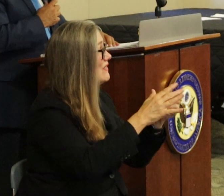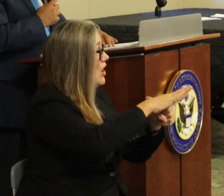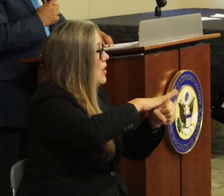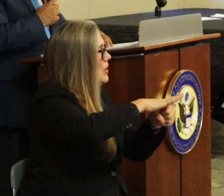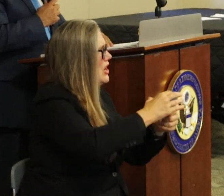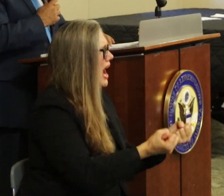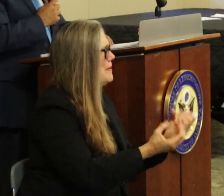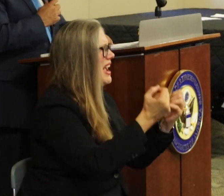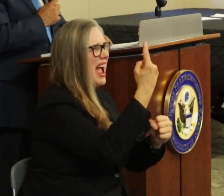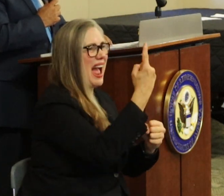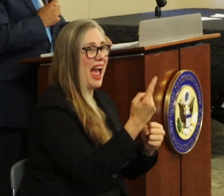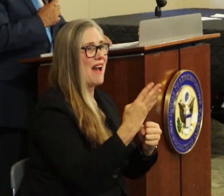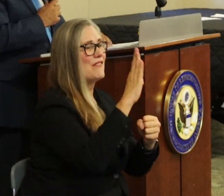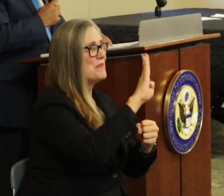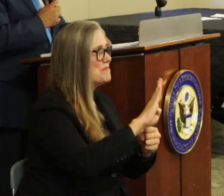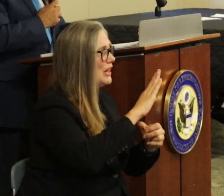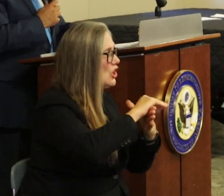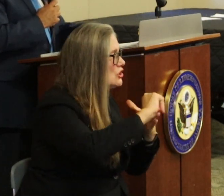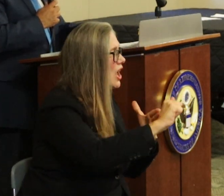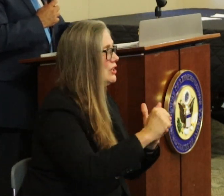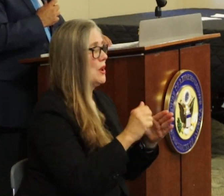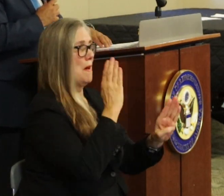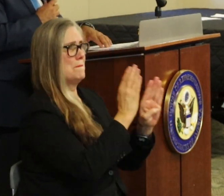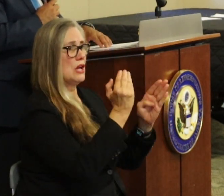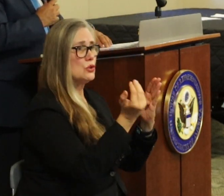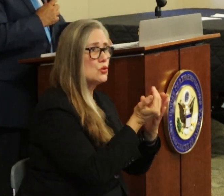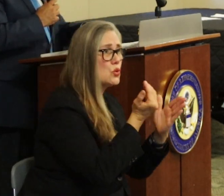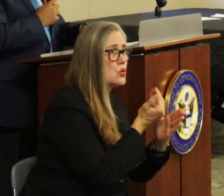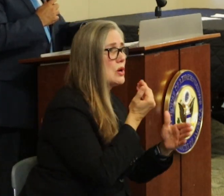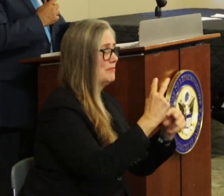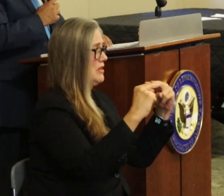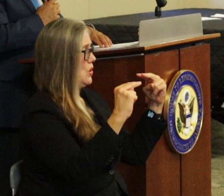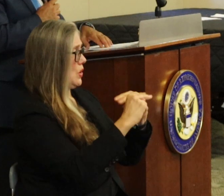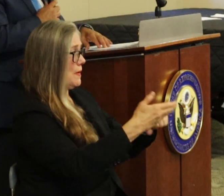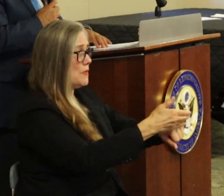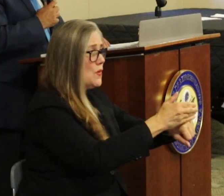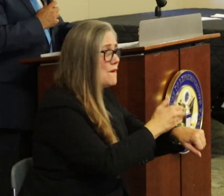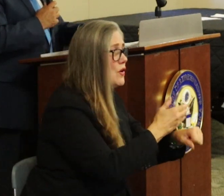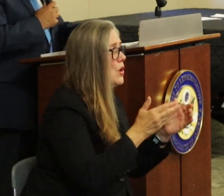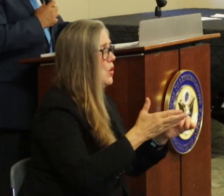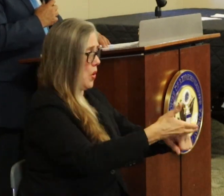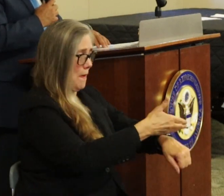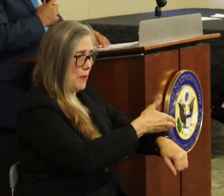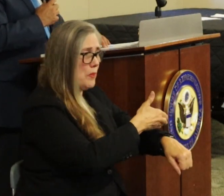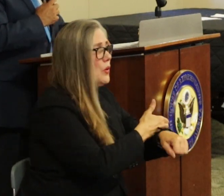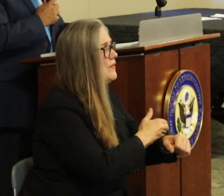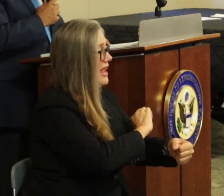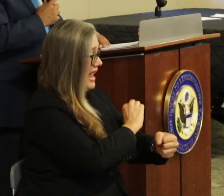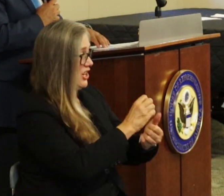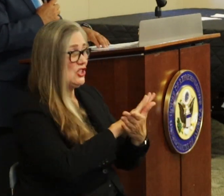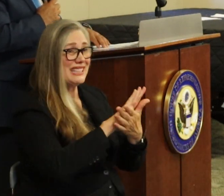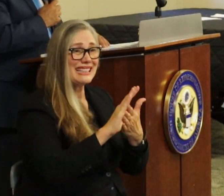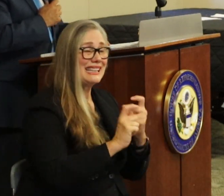buses, highway improvements, road improvements, clean energy and clean water projects. And what does that